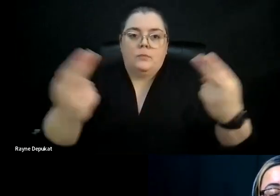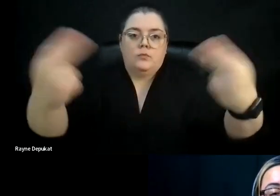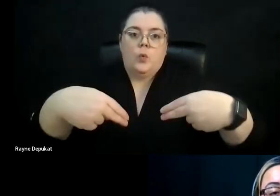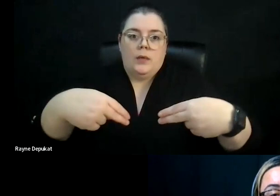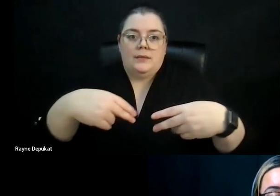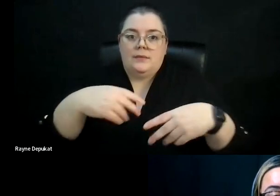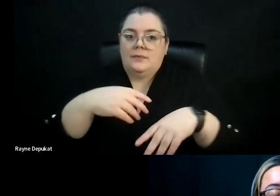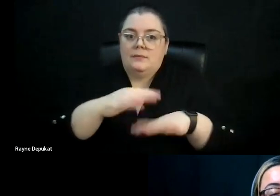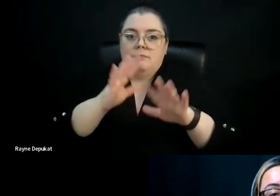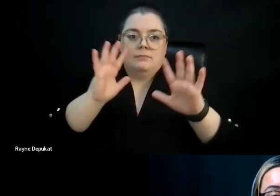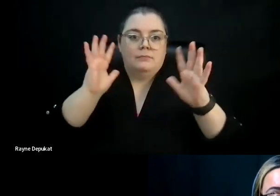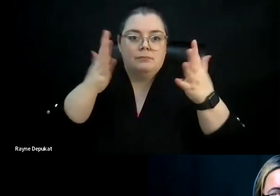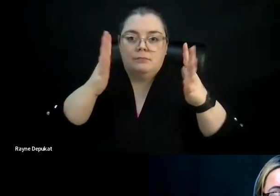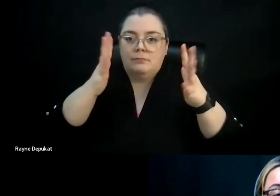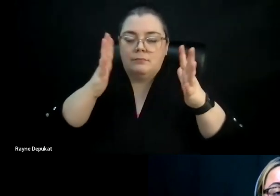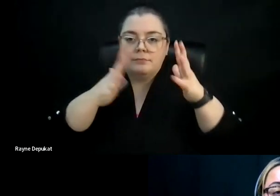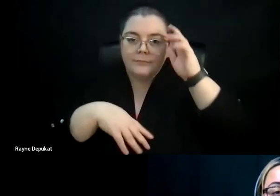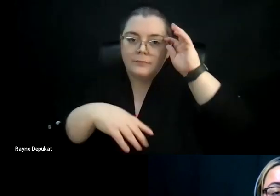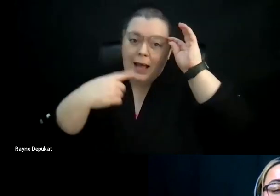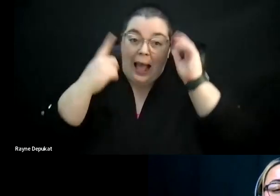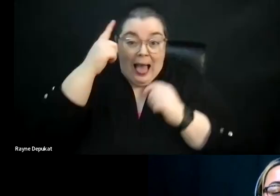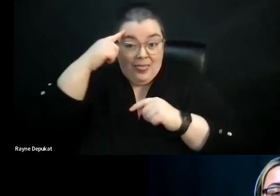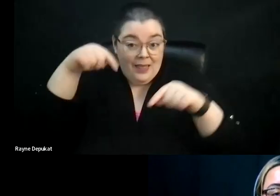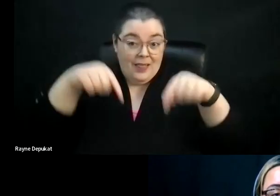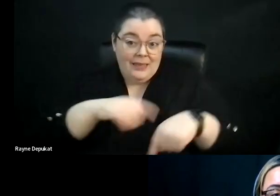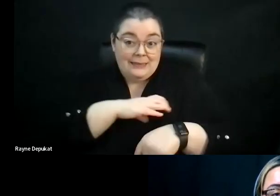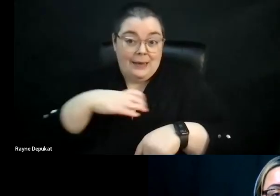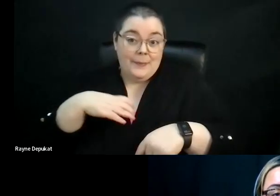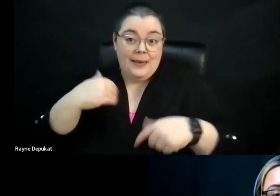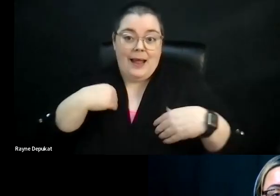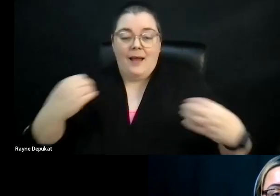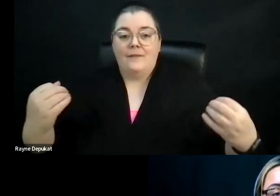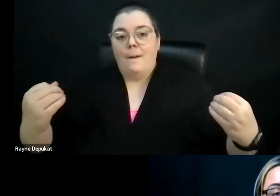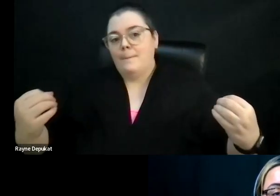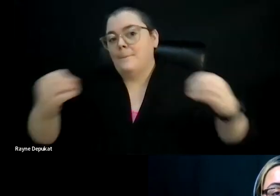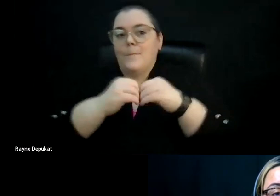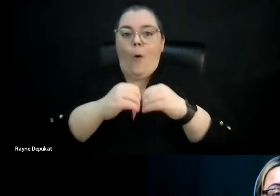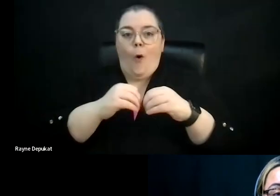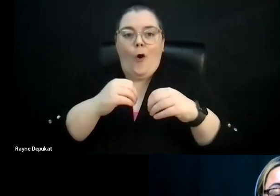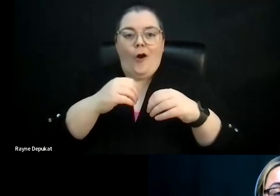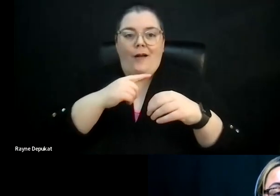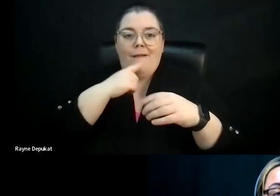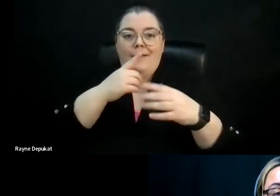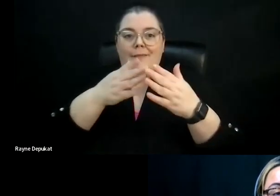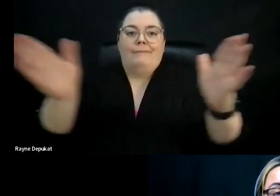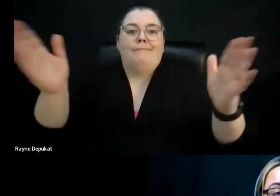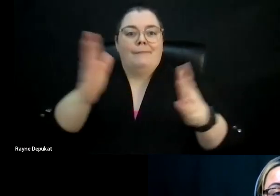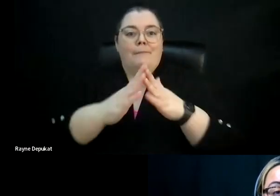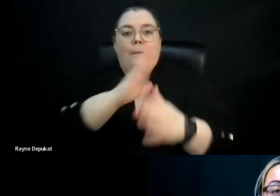really appreciate folks who join our meeting. It's awesome. I think this committee has